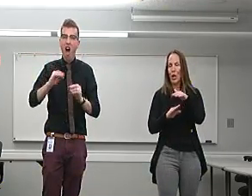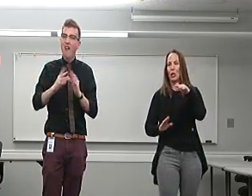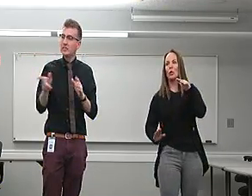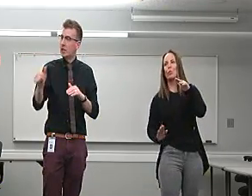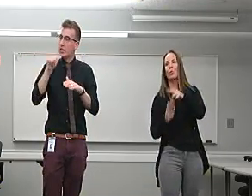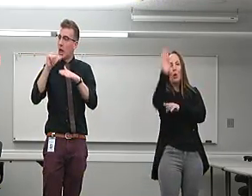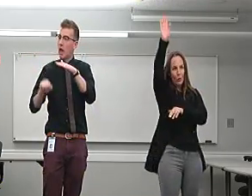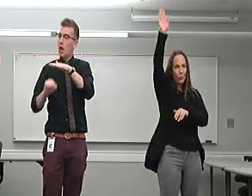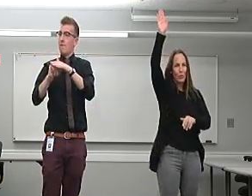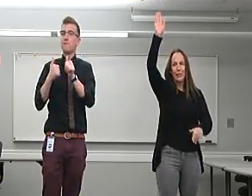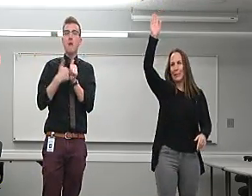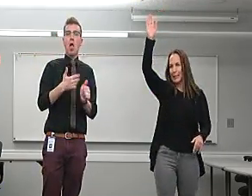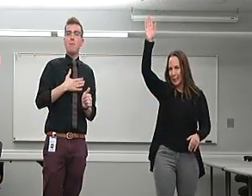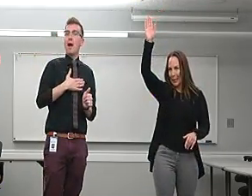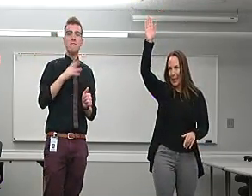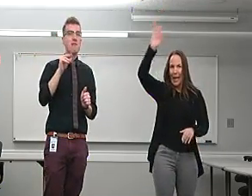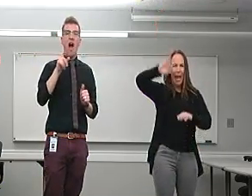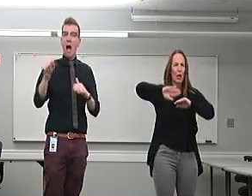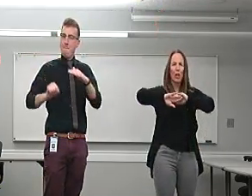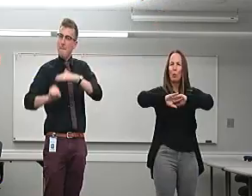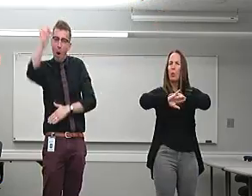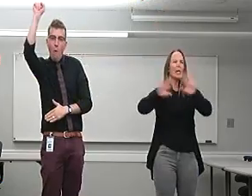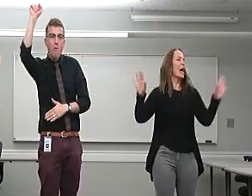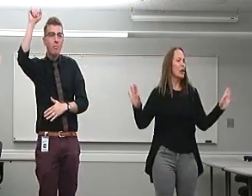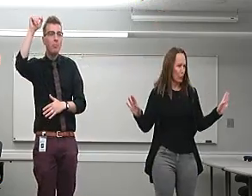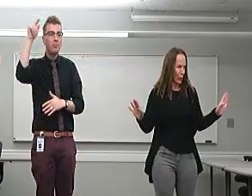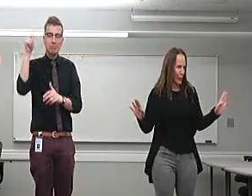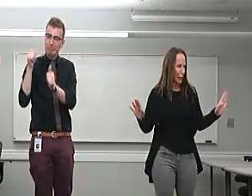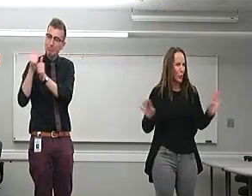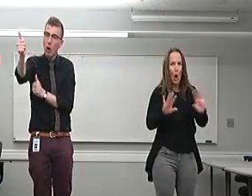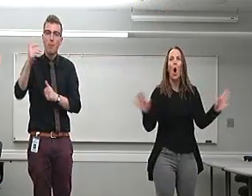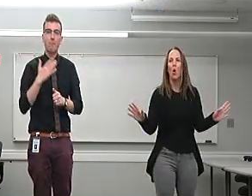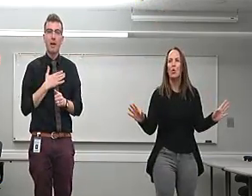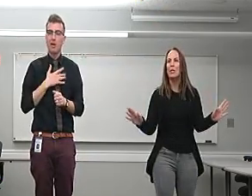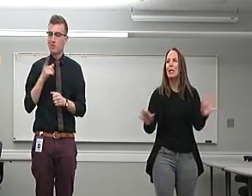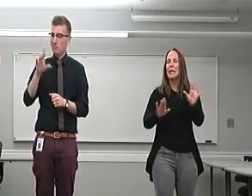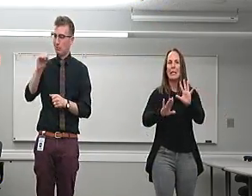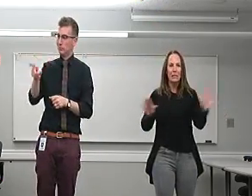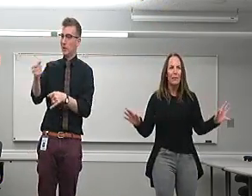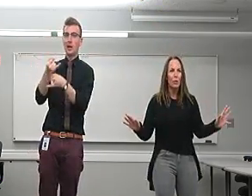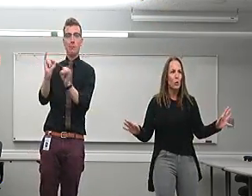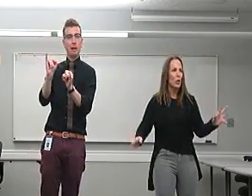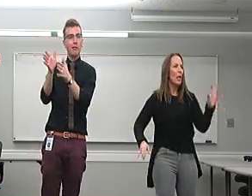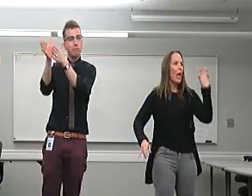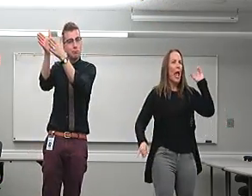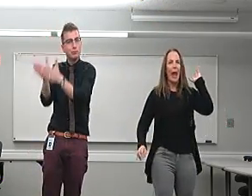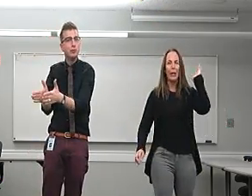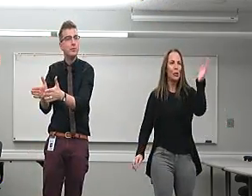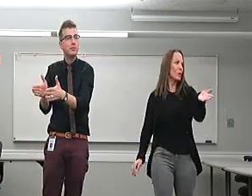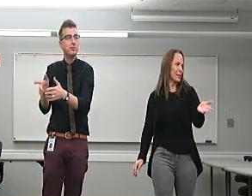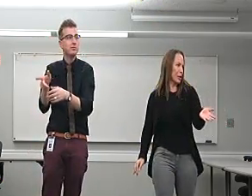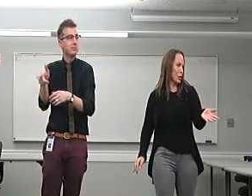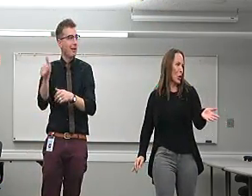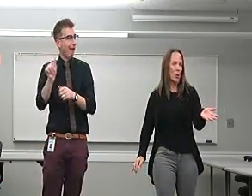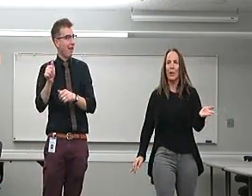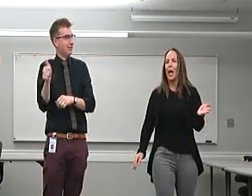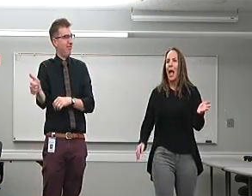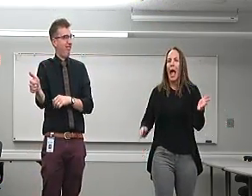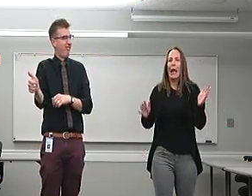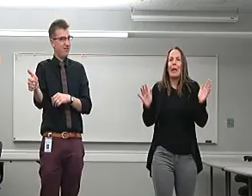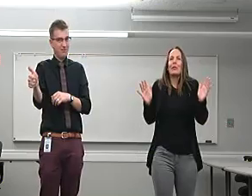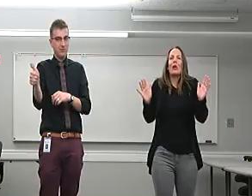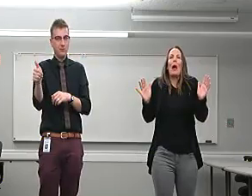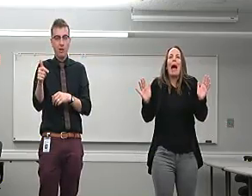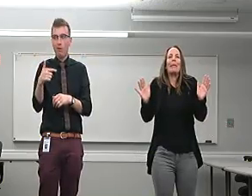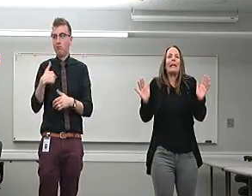through the ceiling and are 100% your own individual and can do this on your own. And I'm so